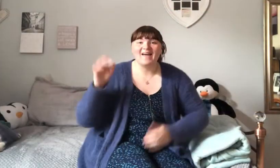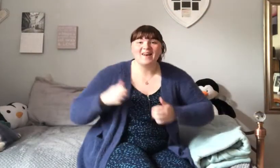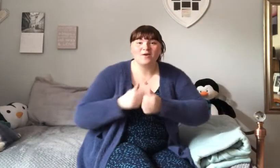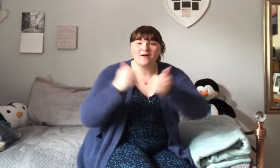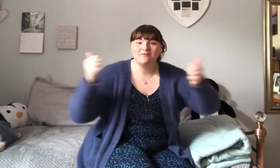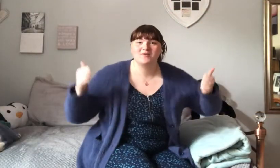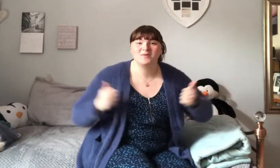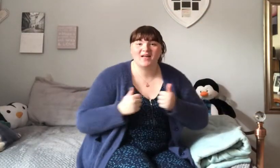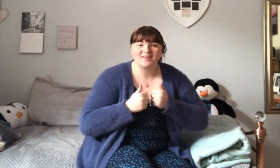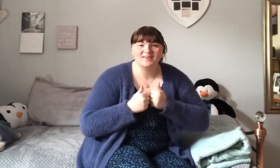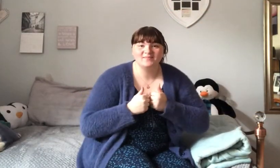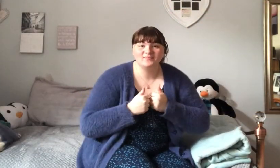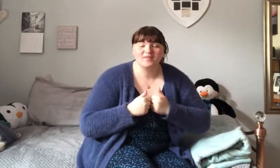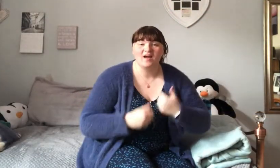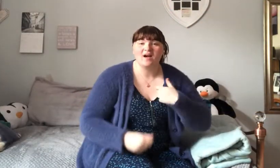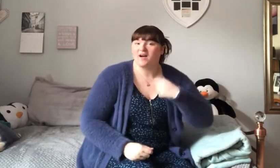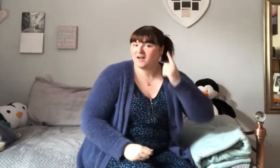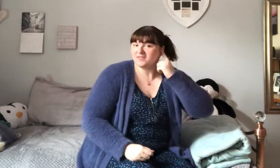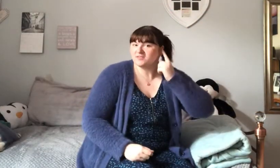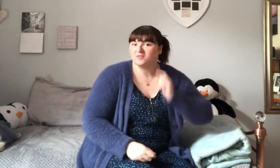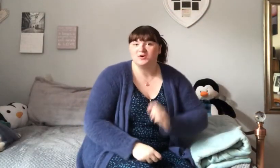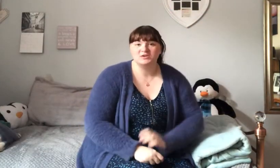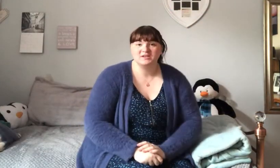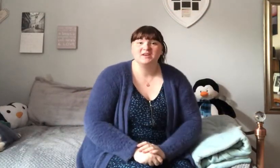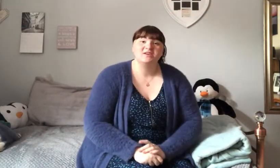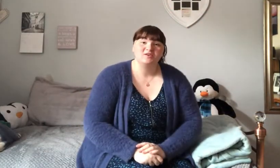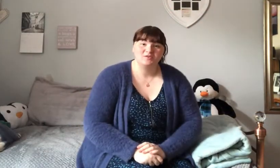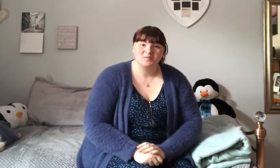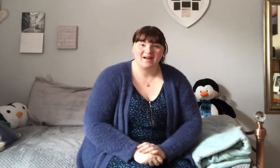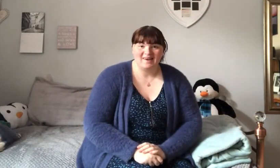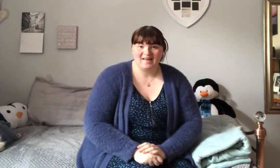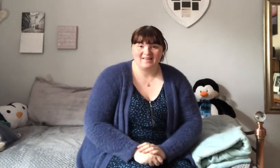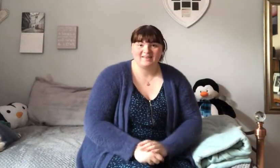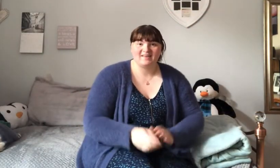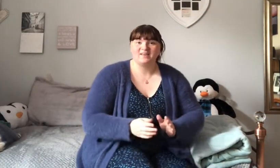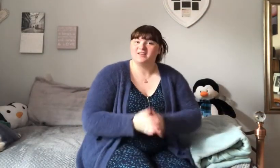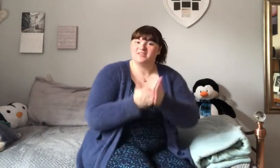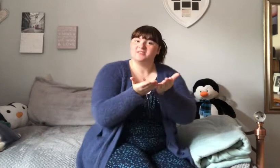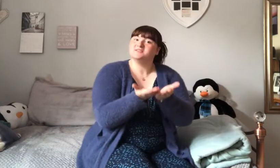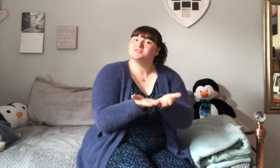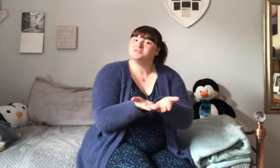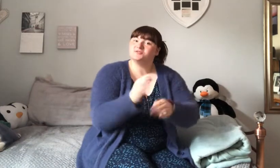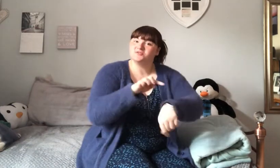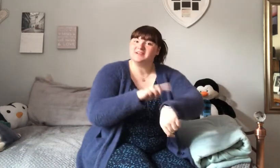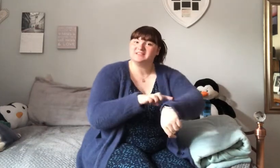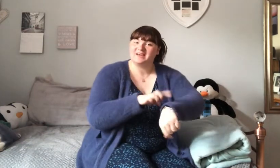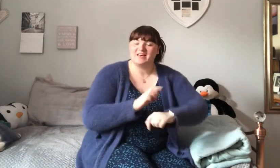Hello everyone. I thought you might like another story time.